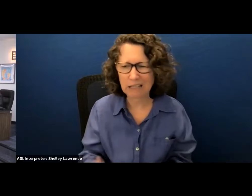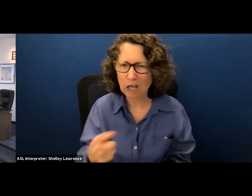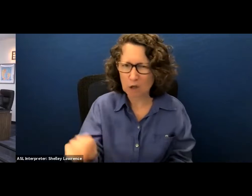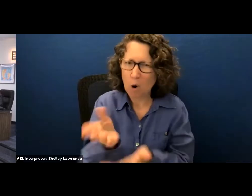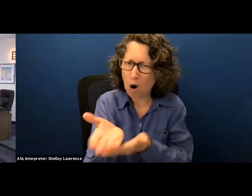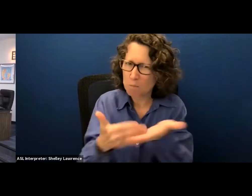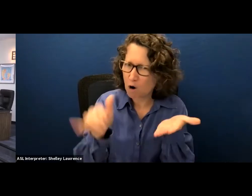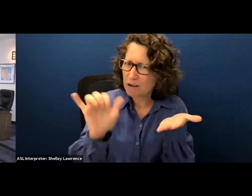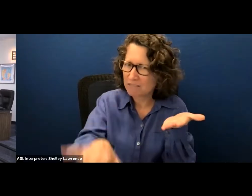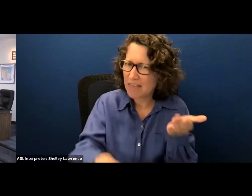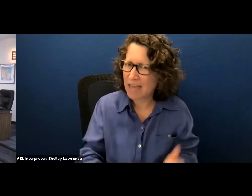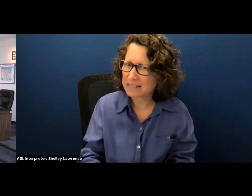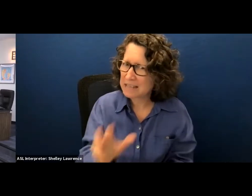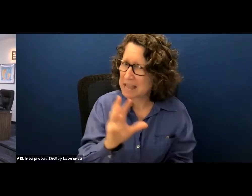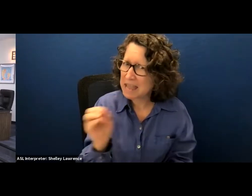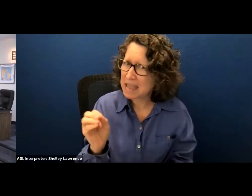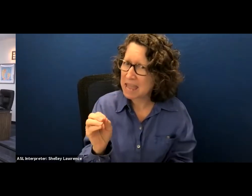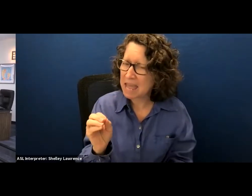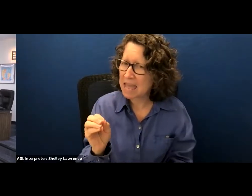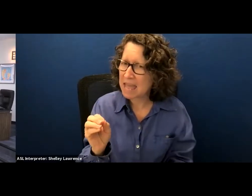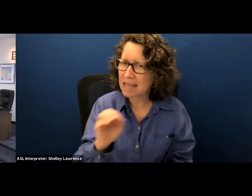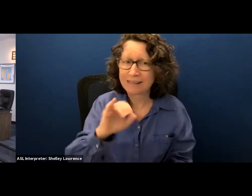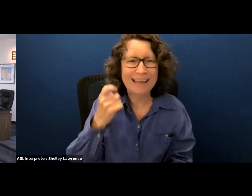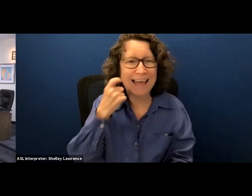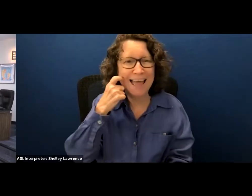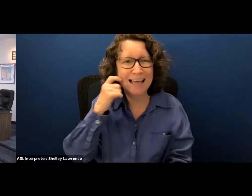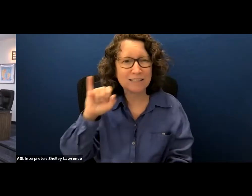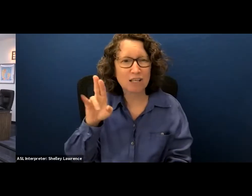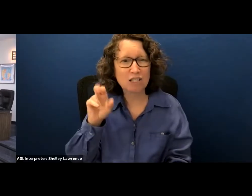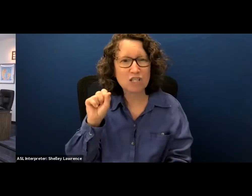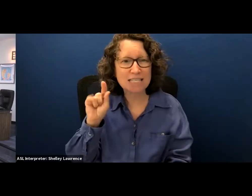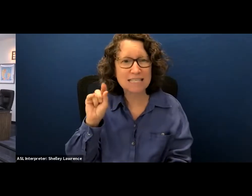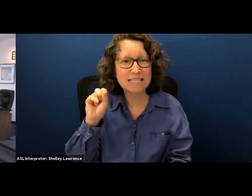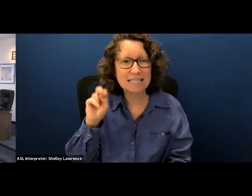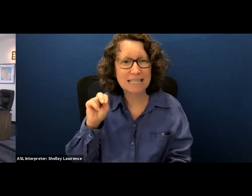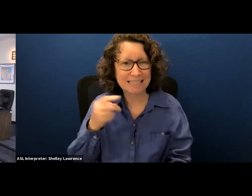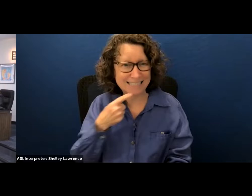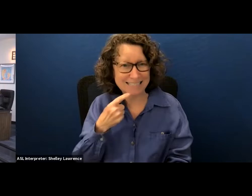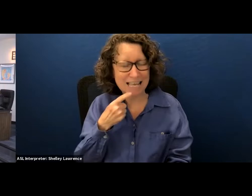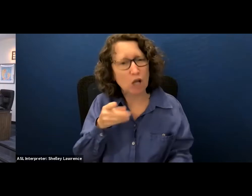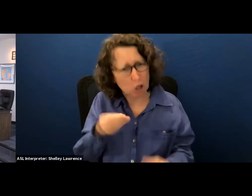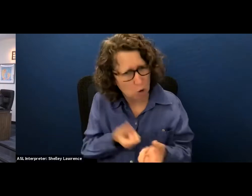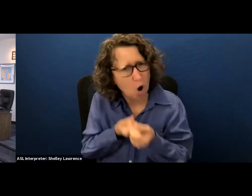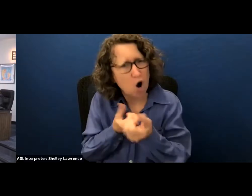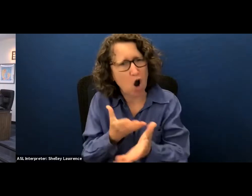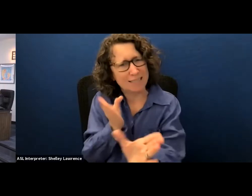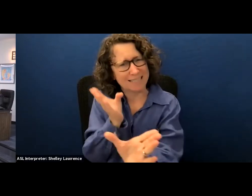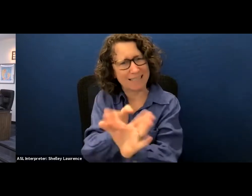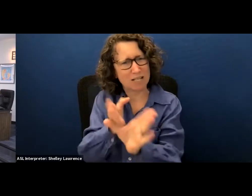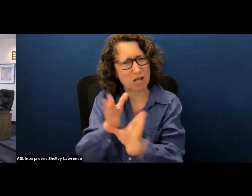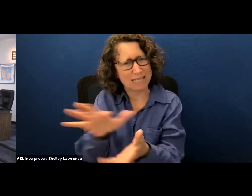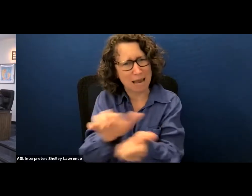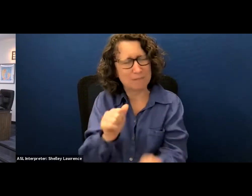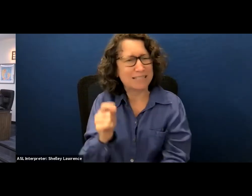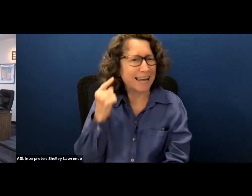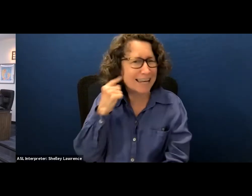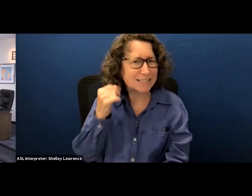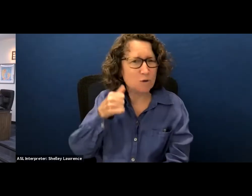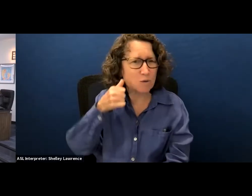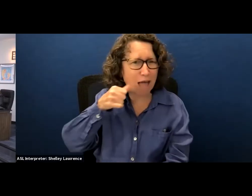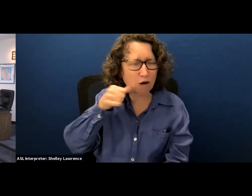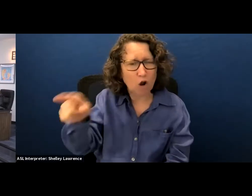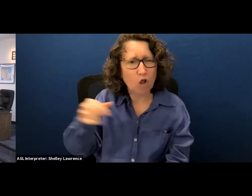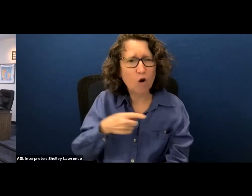part of it. And just like Justin said, you are causing psychological damage. Listen to that poor girl. Her voice